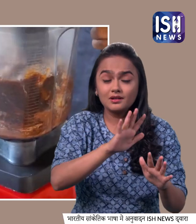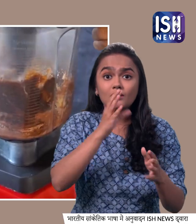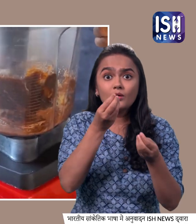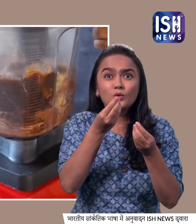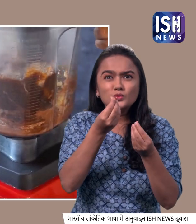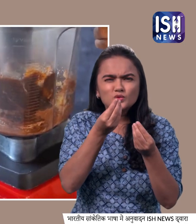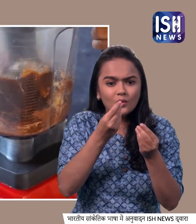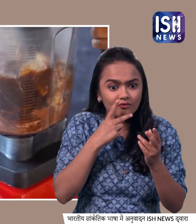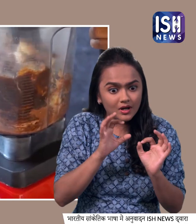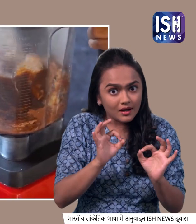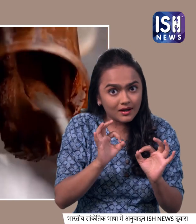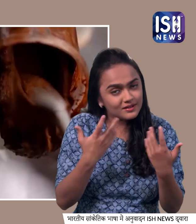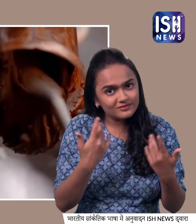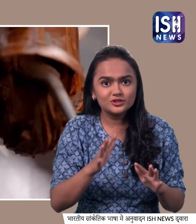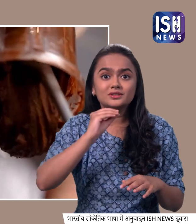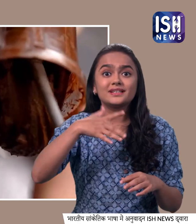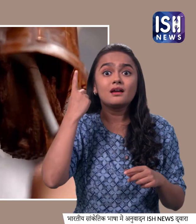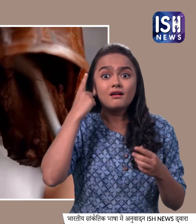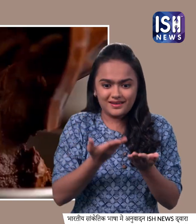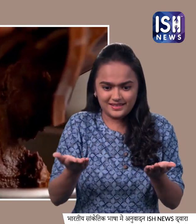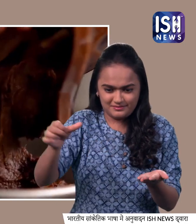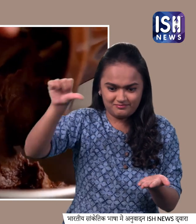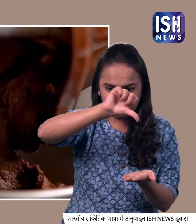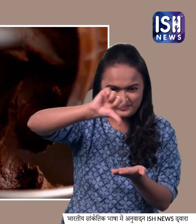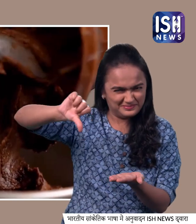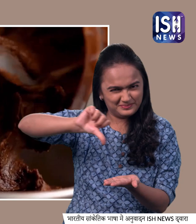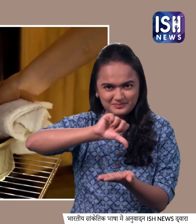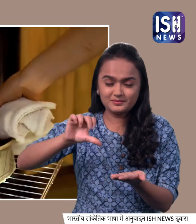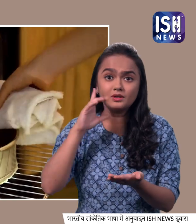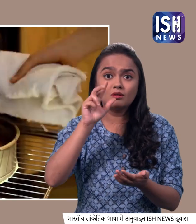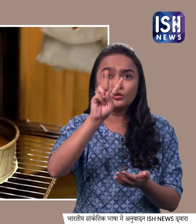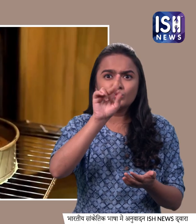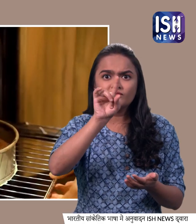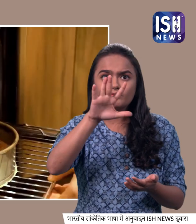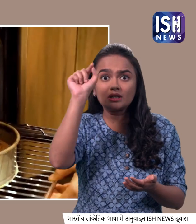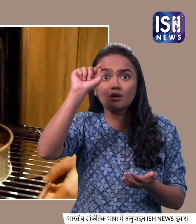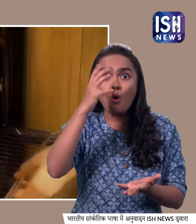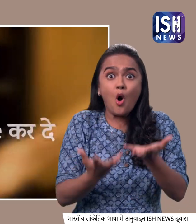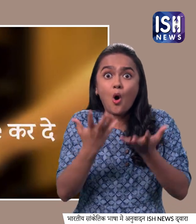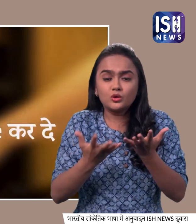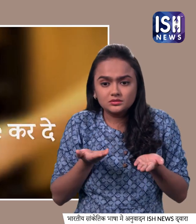tray. You will mix baking tray. Then, 10-2 times.